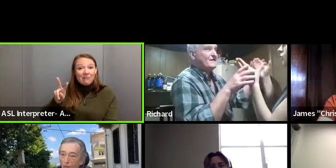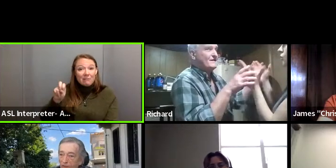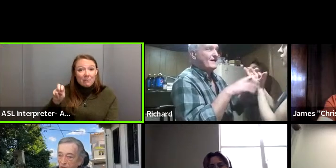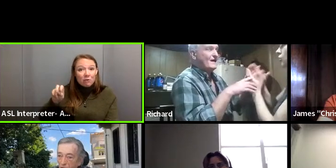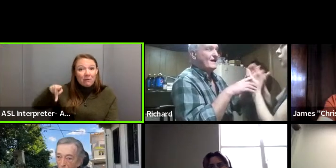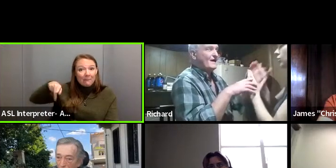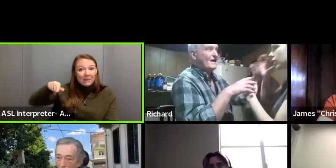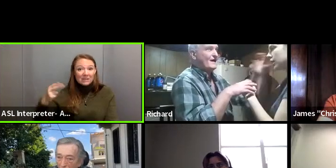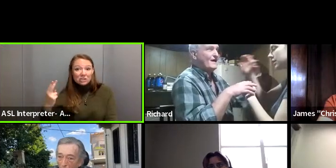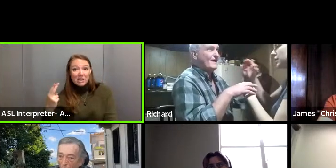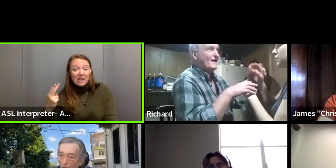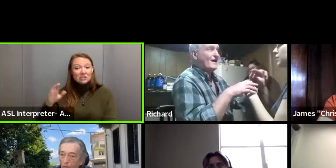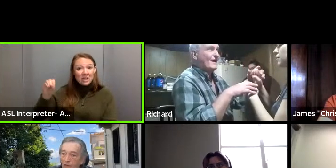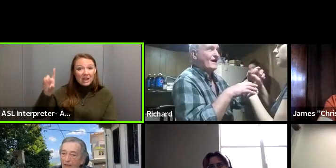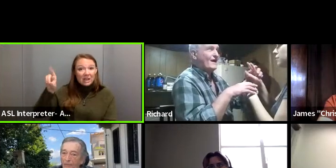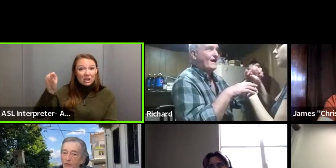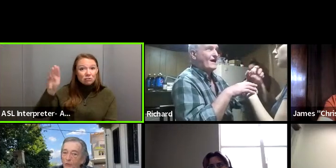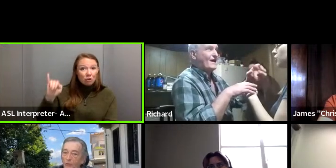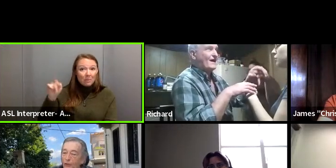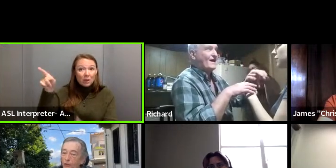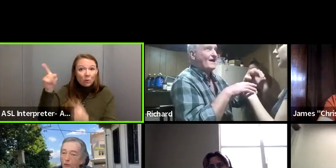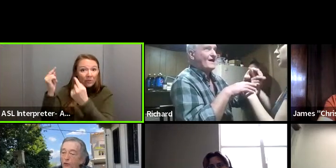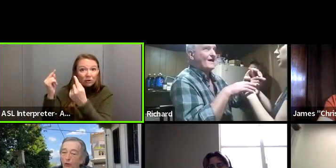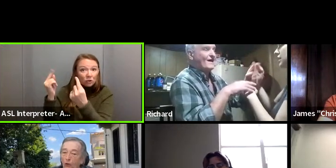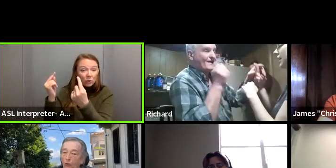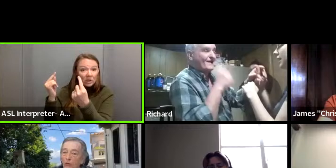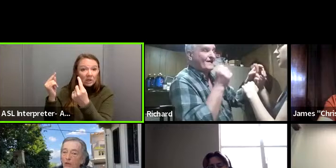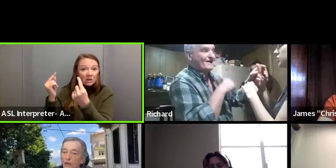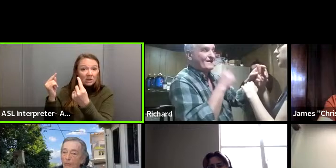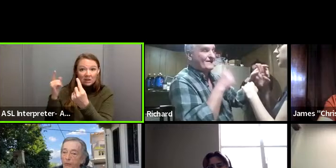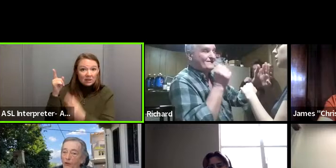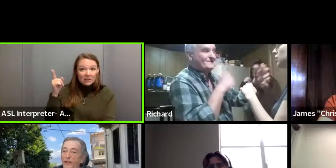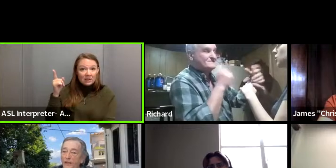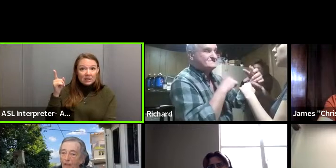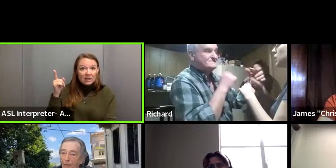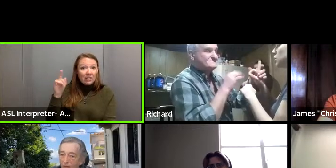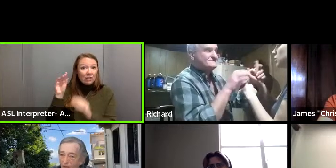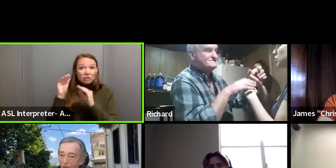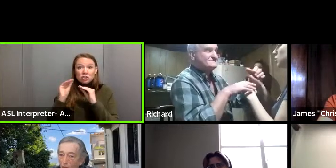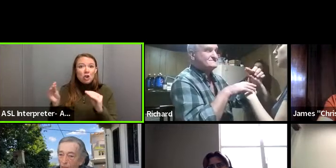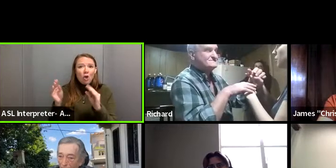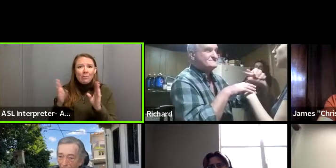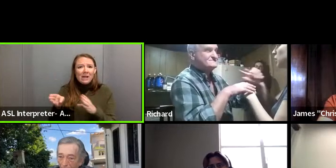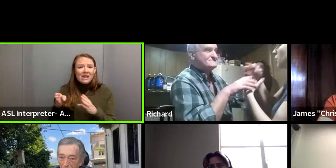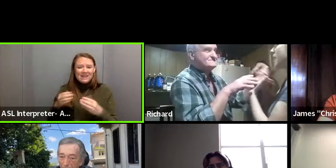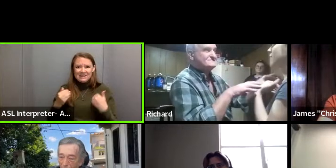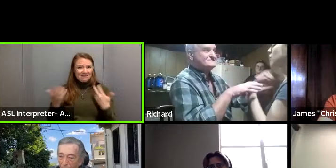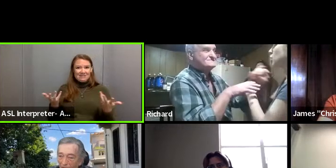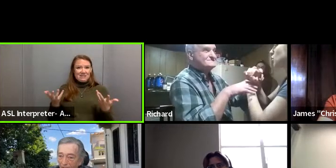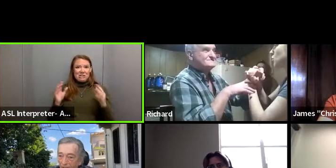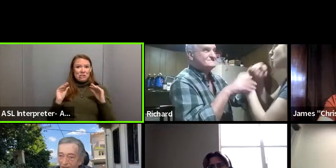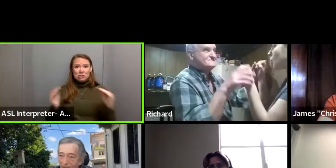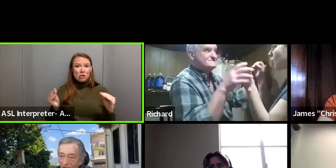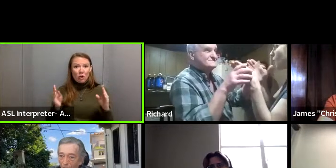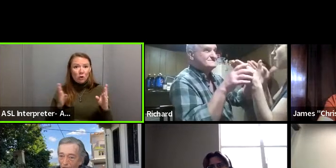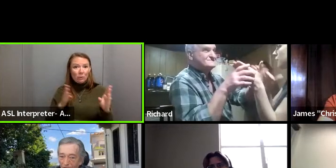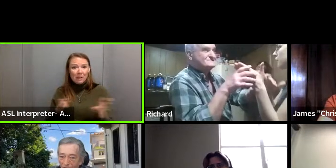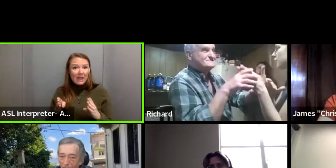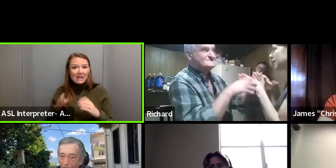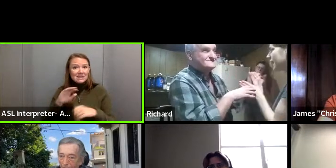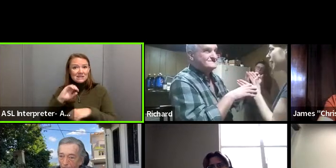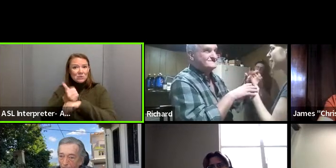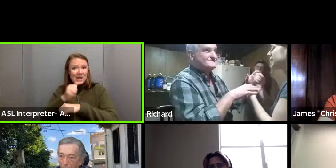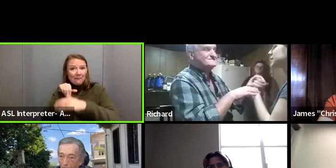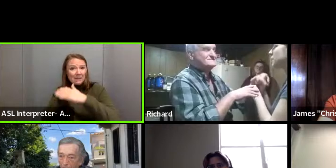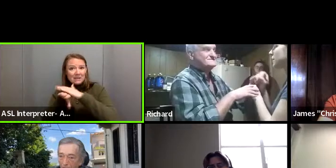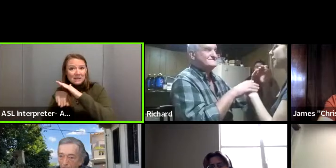what DOMI is doing, where there's absolutely no plan. I mean, there's no plan to make an accessible